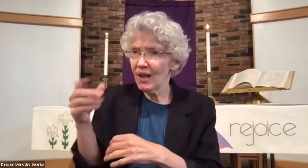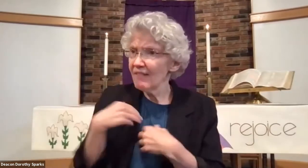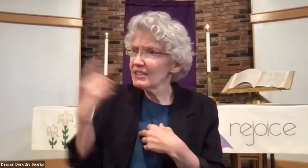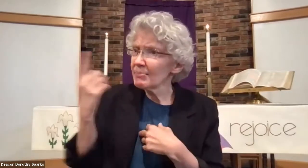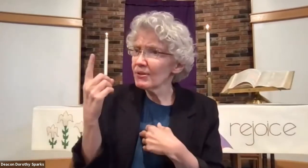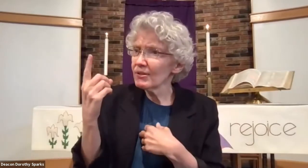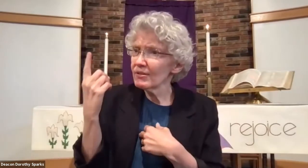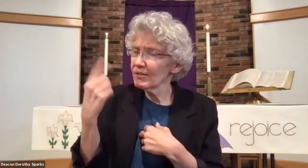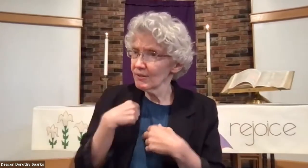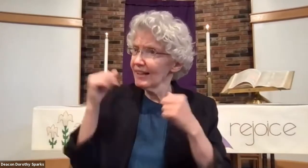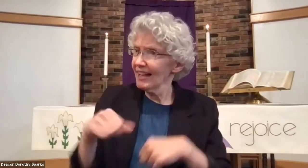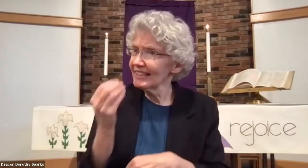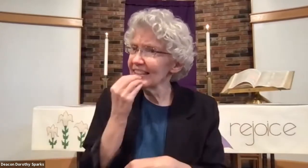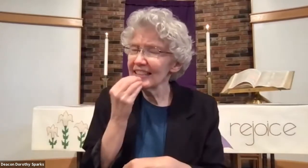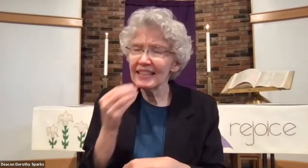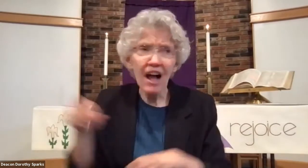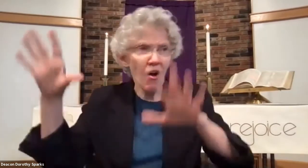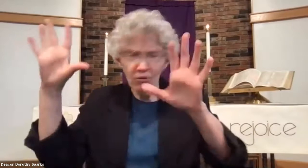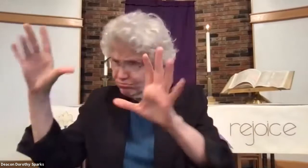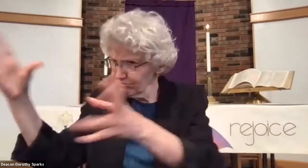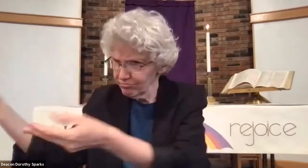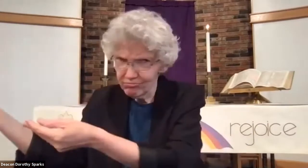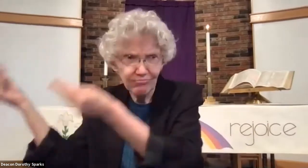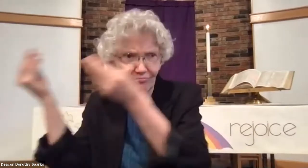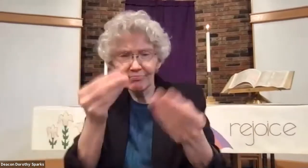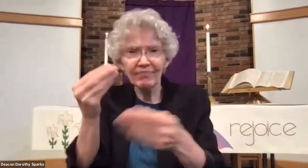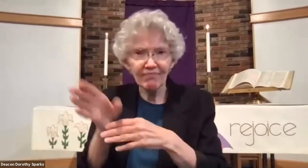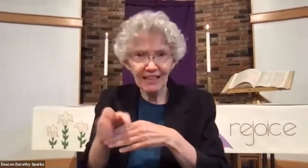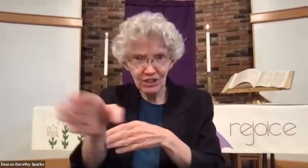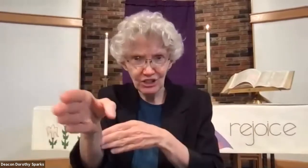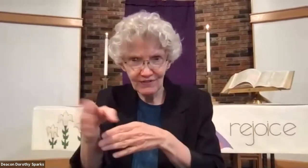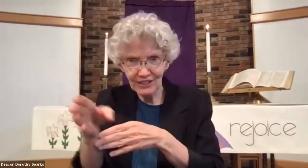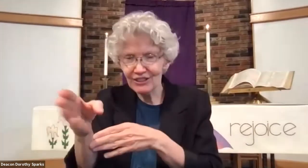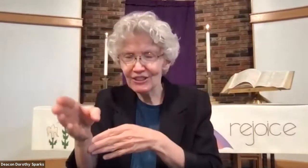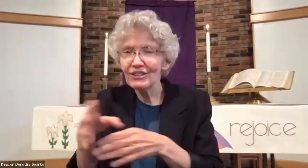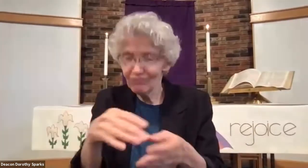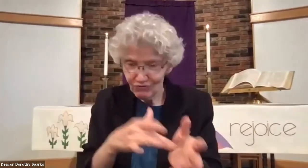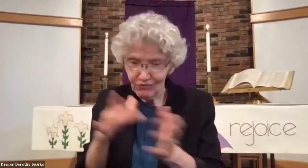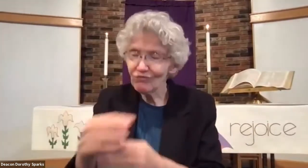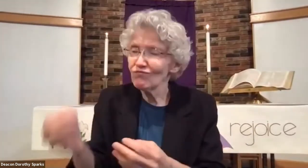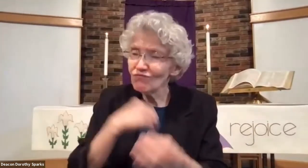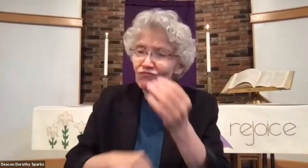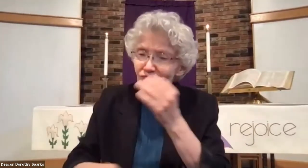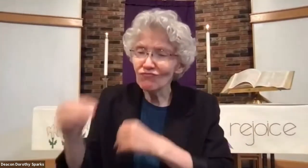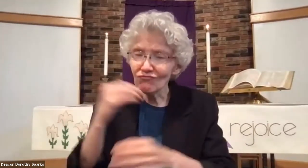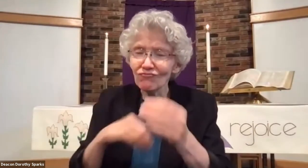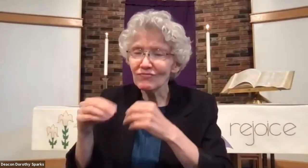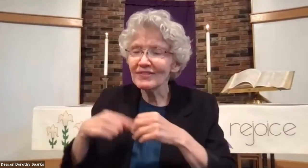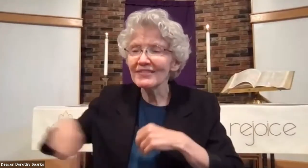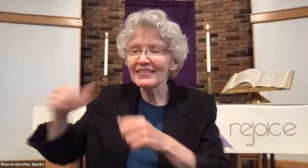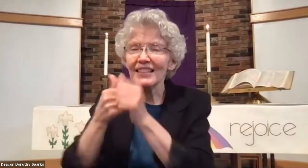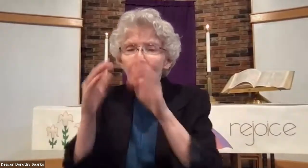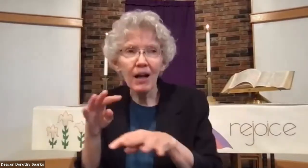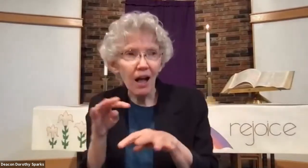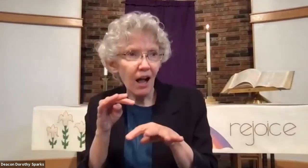Jesus asked them, "Do you have something to eat?" They gave him a piece of baked fish. He